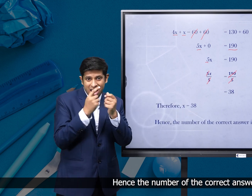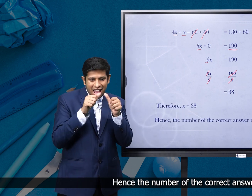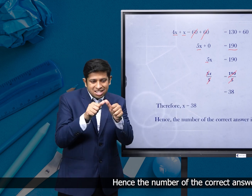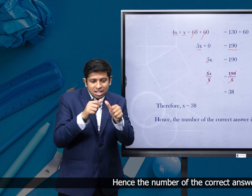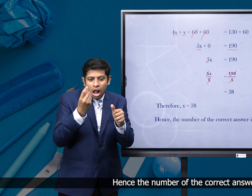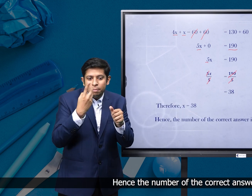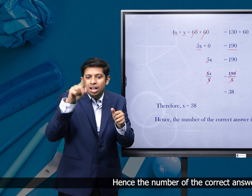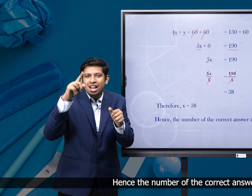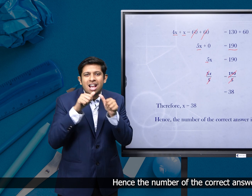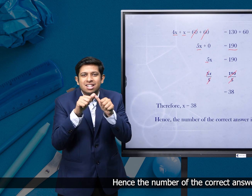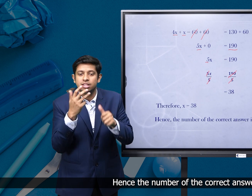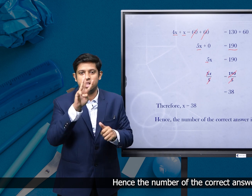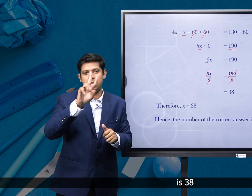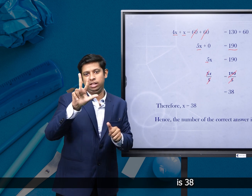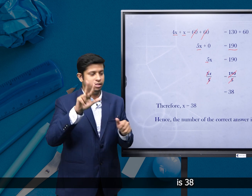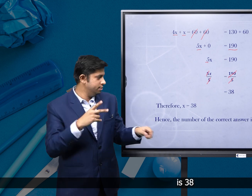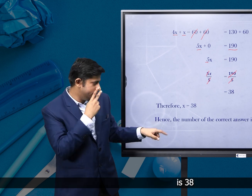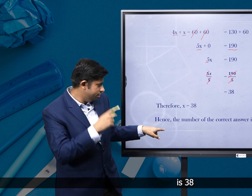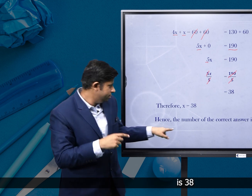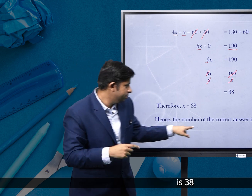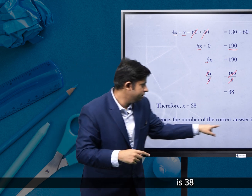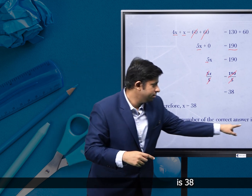Hence, the number of the correct answer is 38.